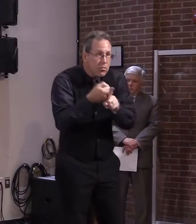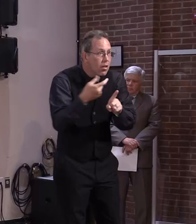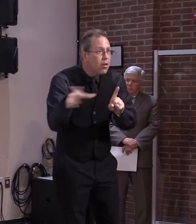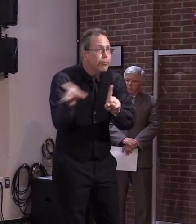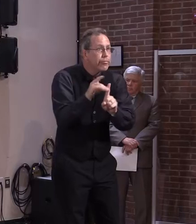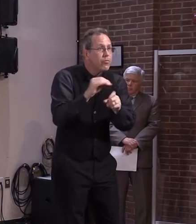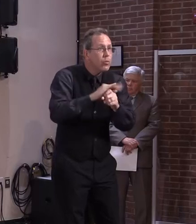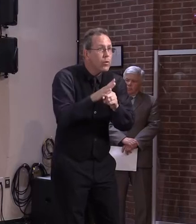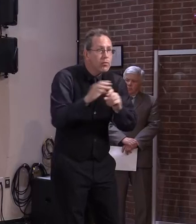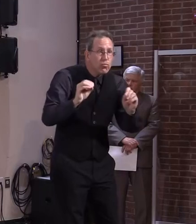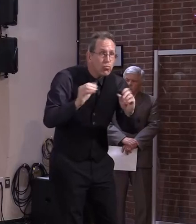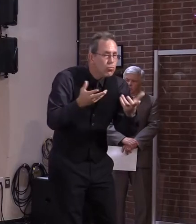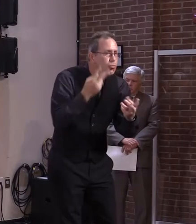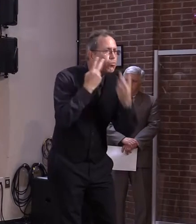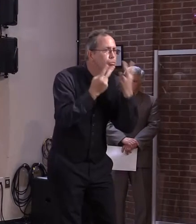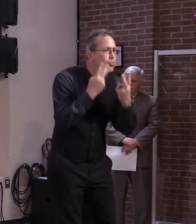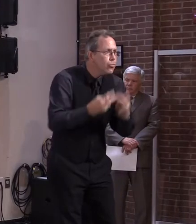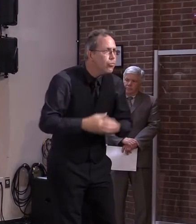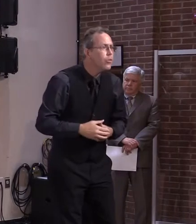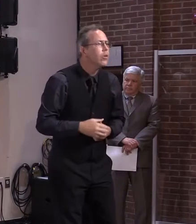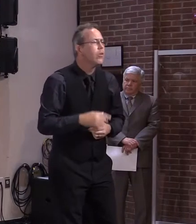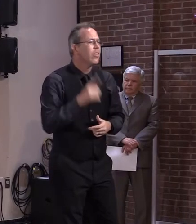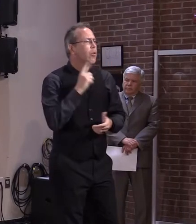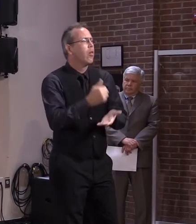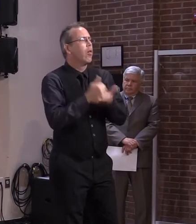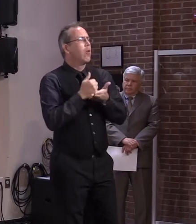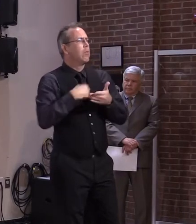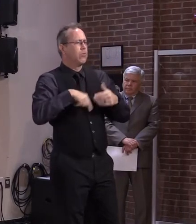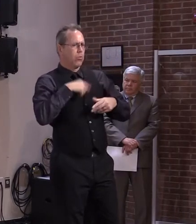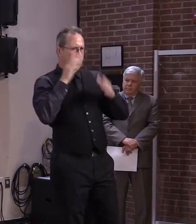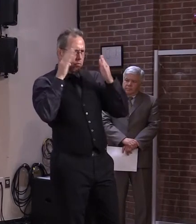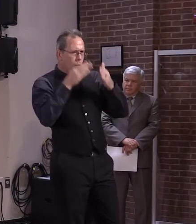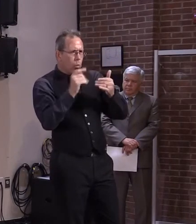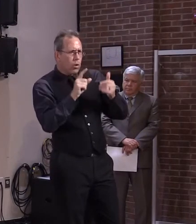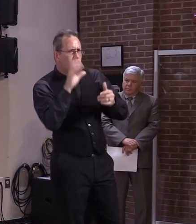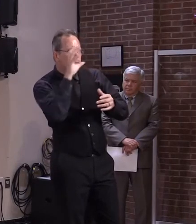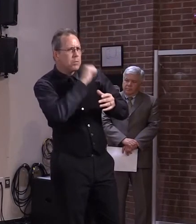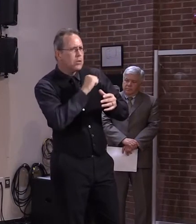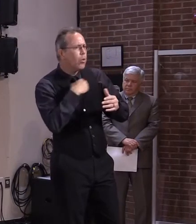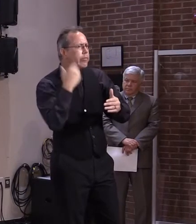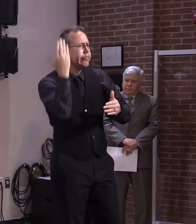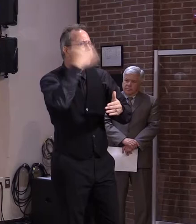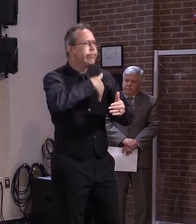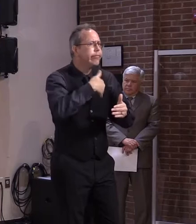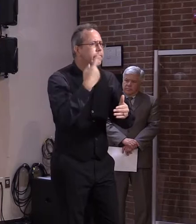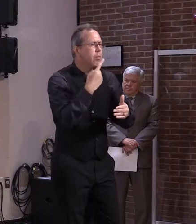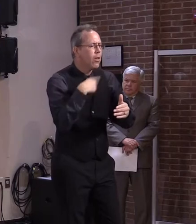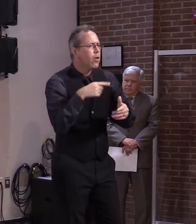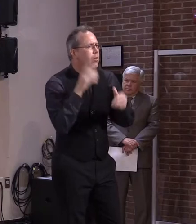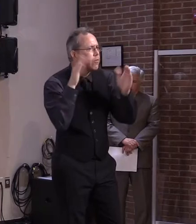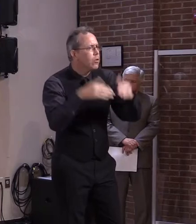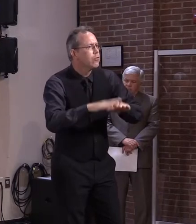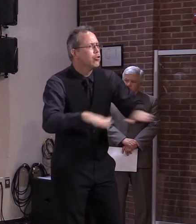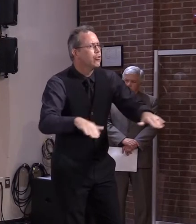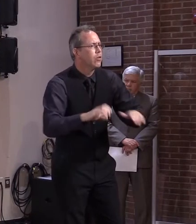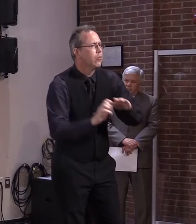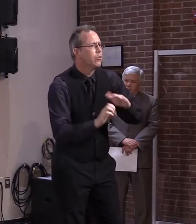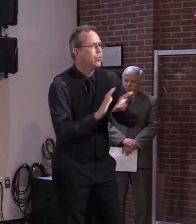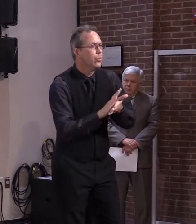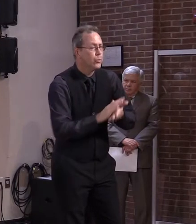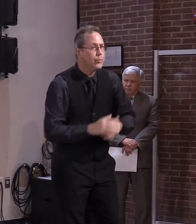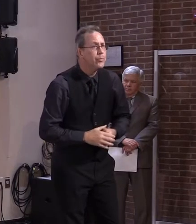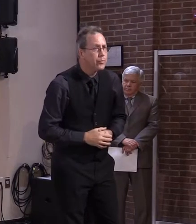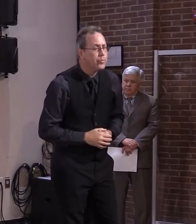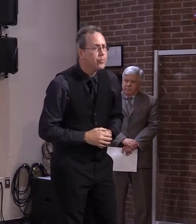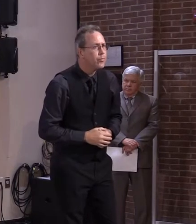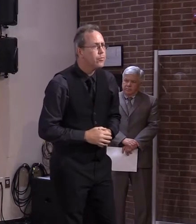but will allow districts to focus more of their resources at the elementary level. We also know many high schools probably do not have vaccination rates at